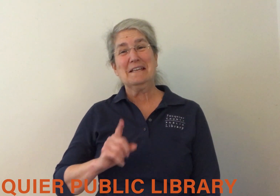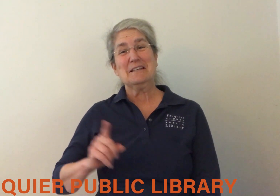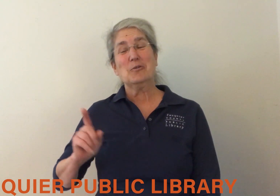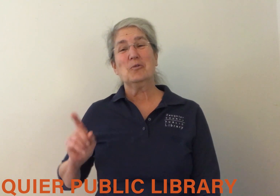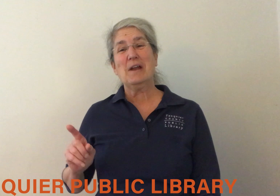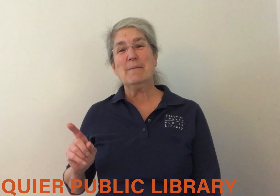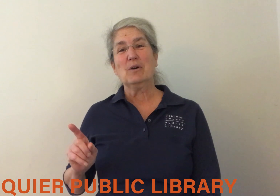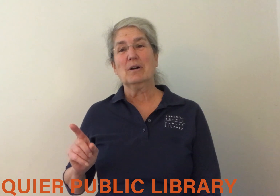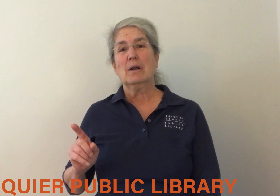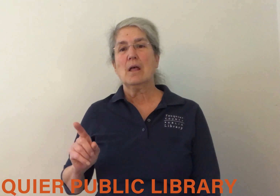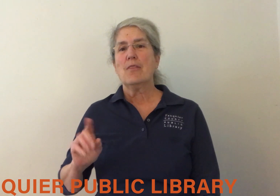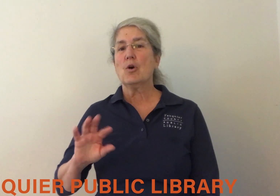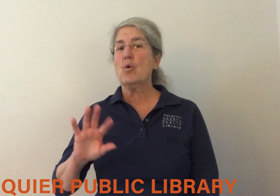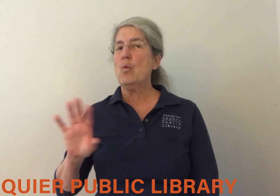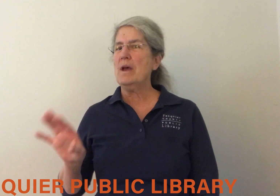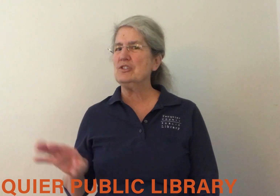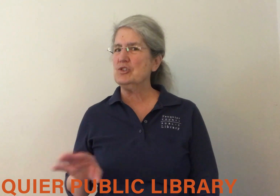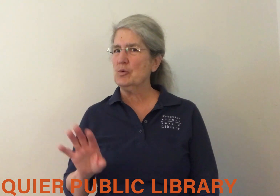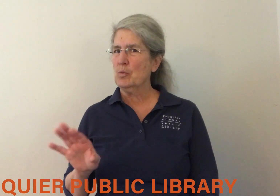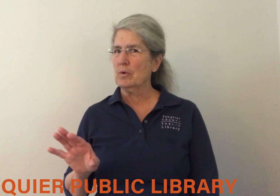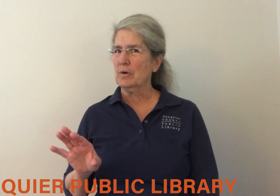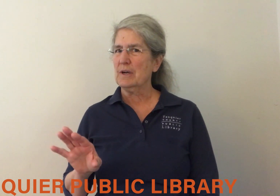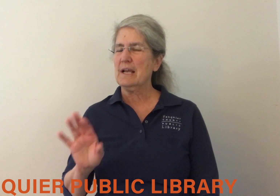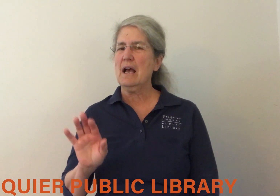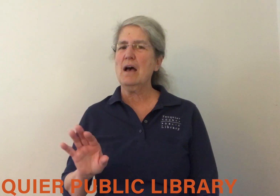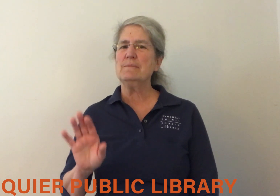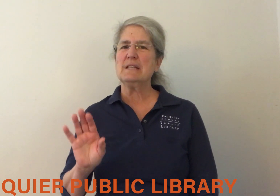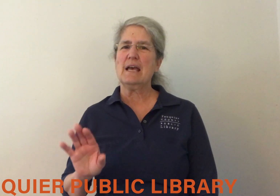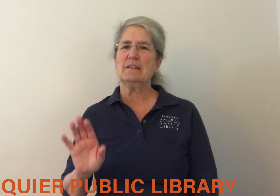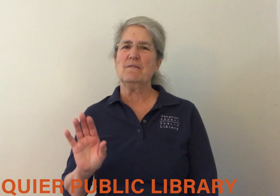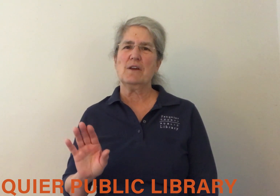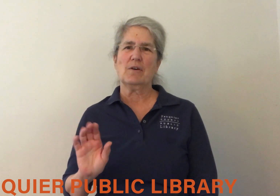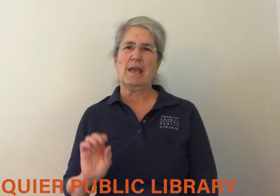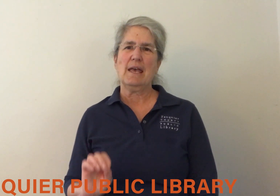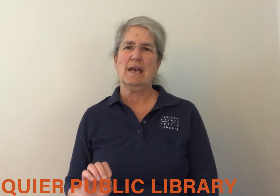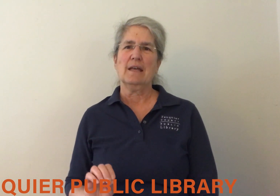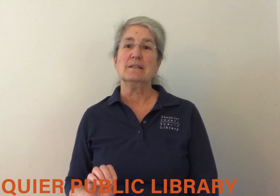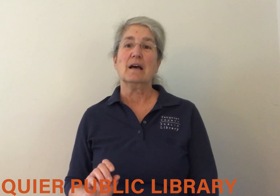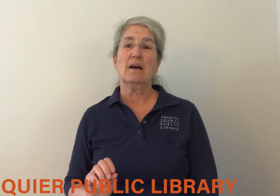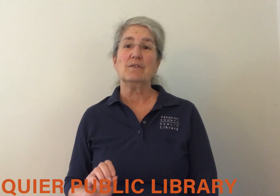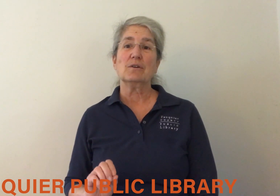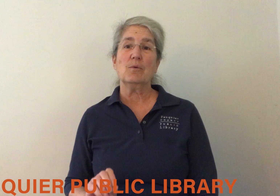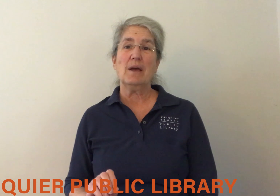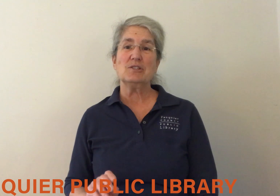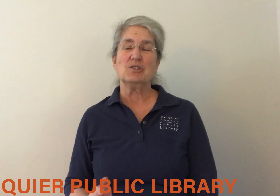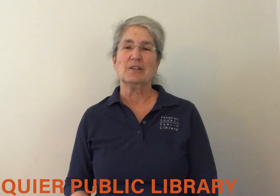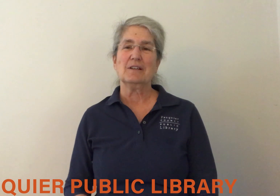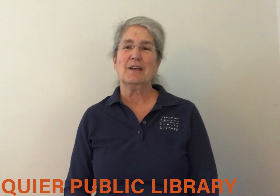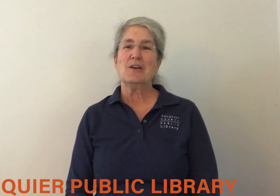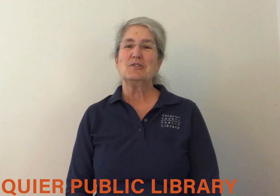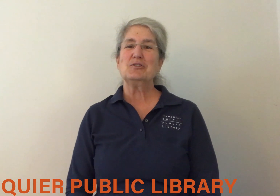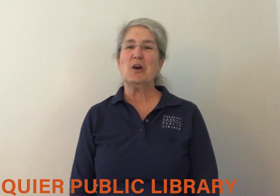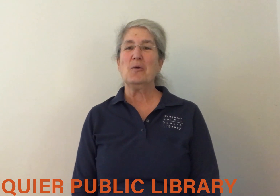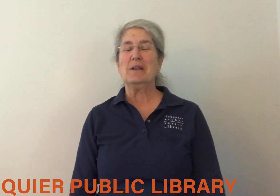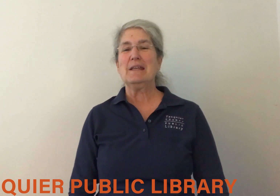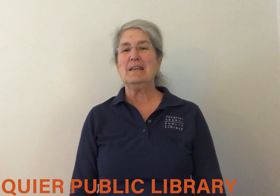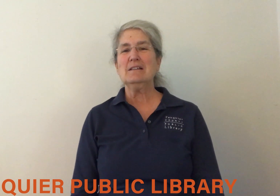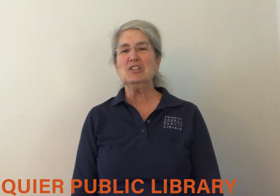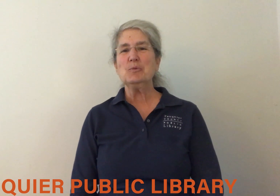ASL grammar, the question word comes at the very end of your question. So in English, we